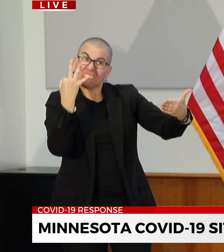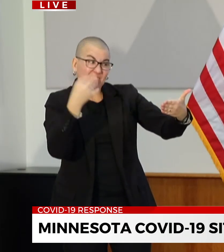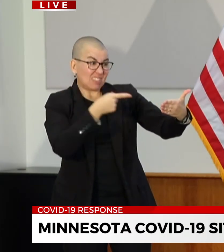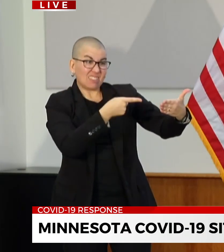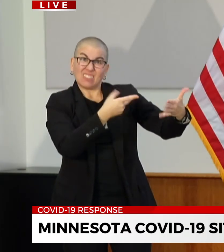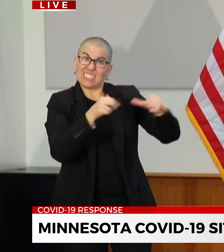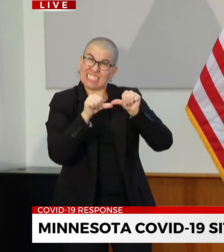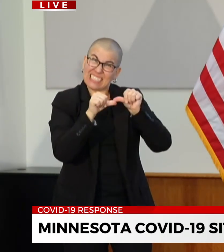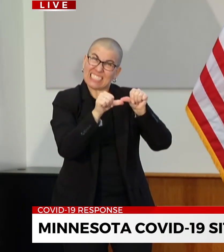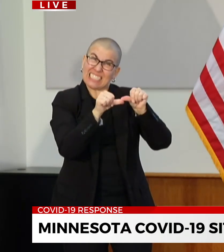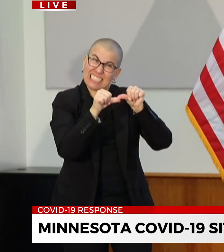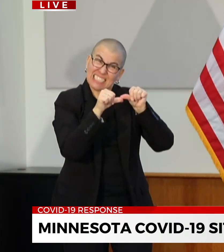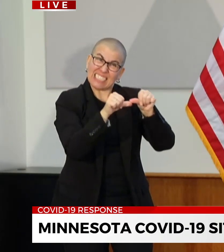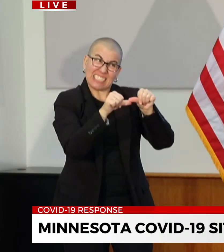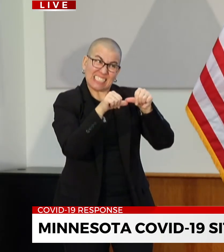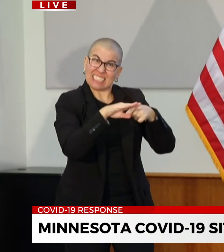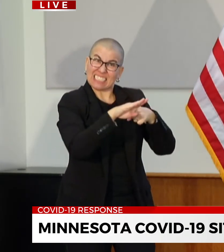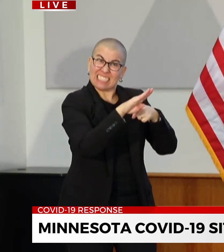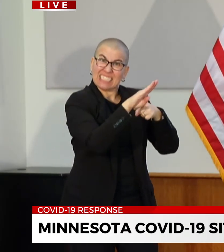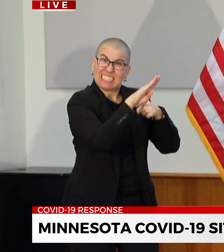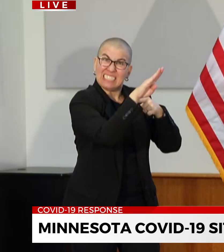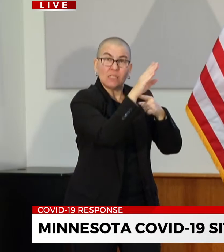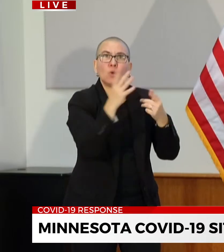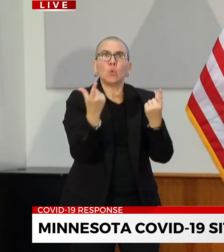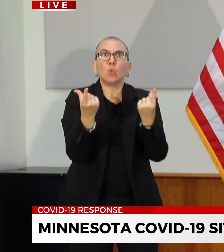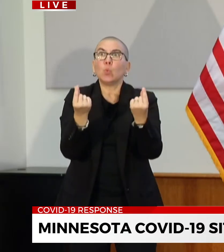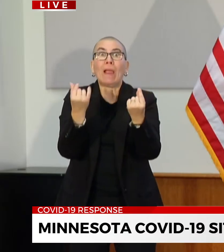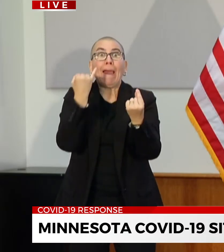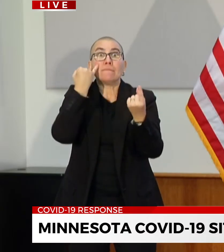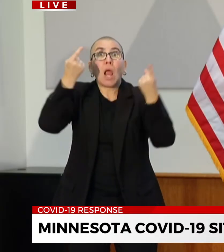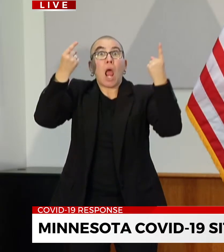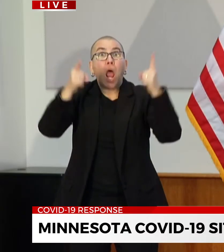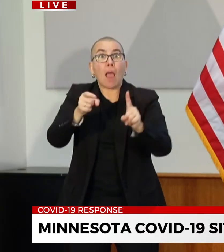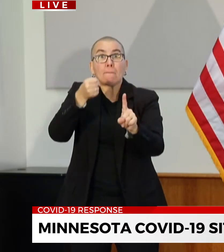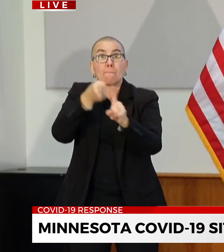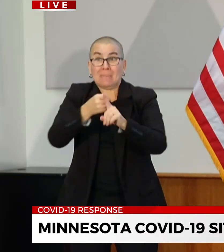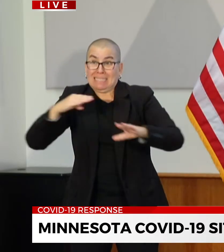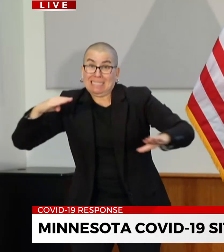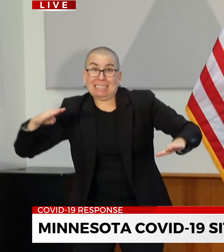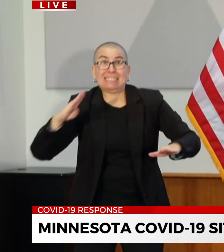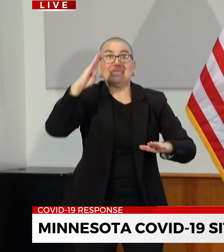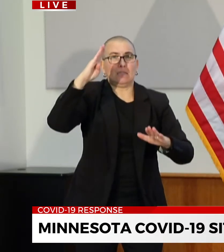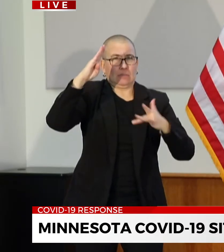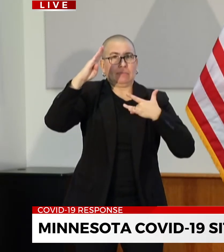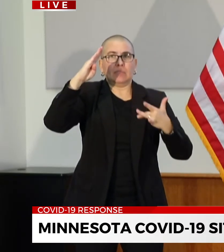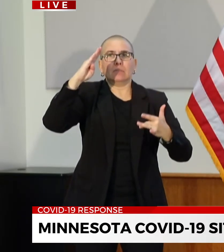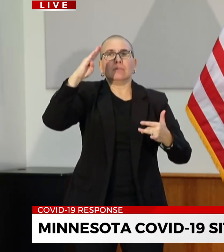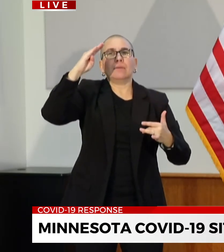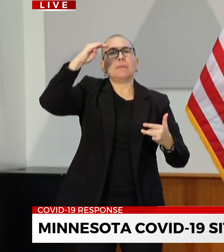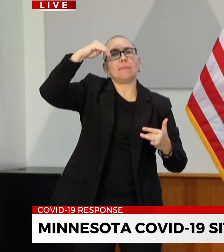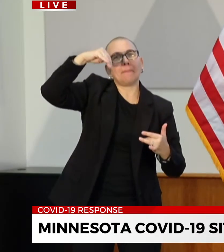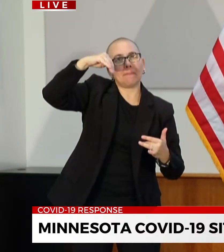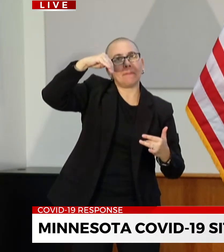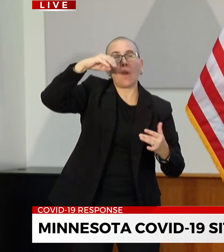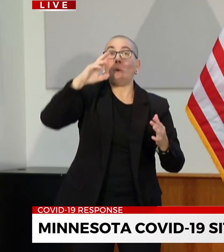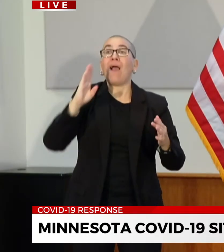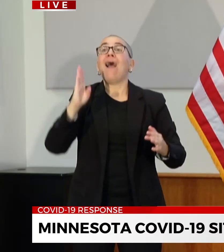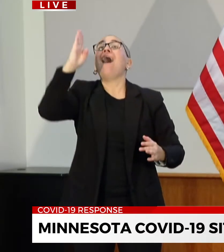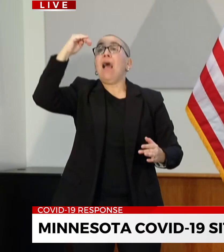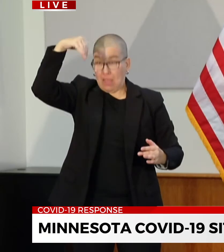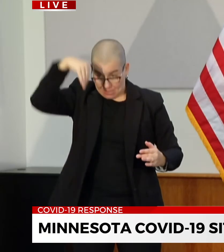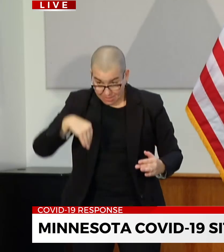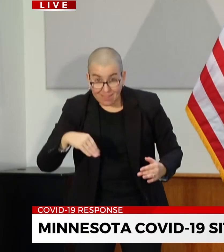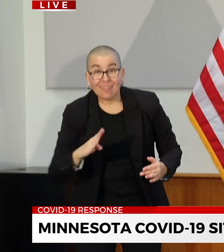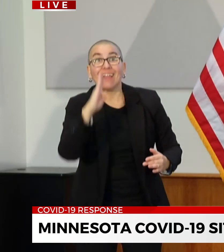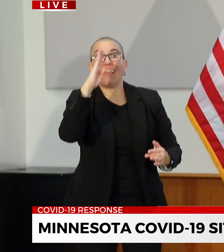a peak, or whether, as we've seen before, it's more of a wave pattern with a temporary trough in between a series of waves.